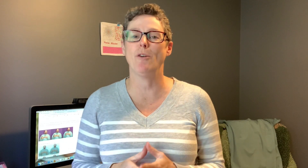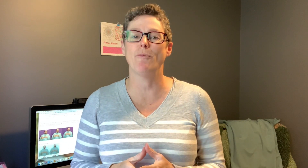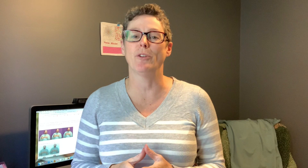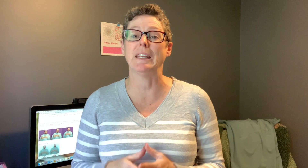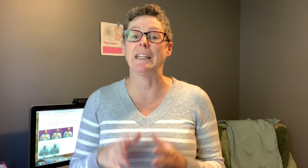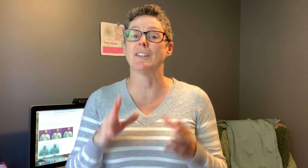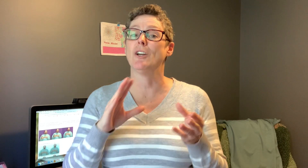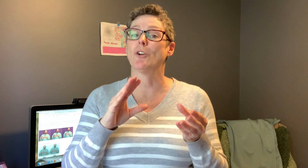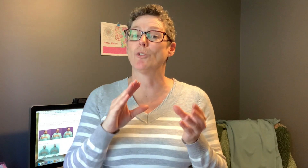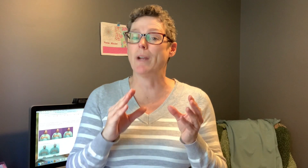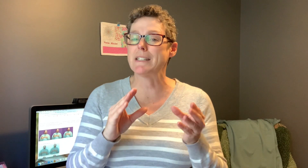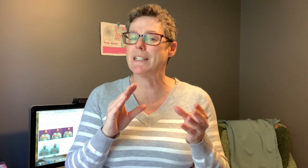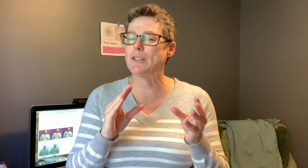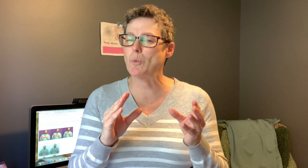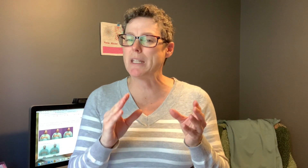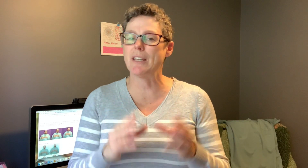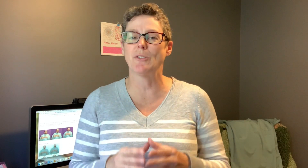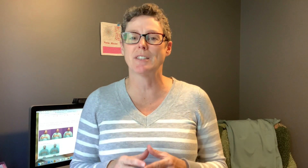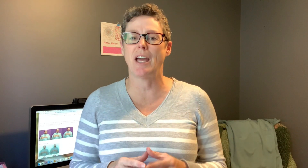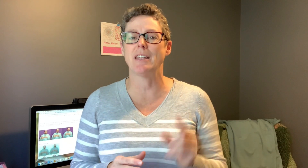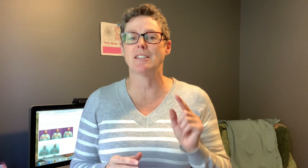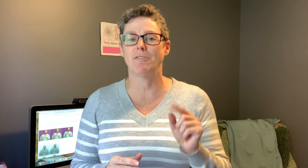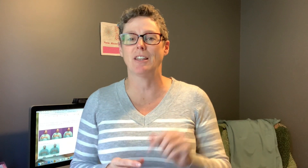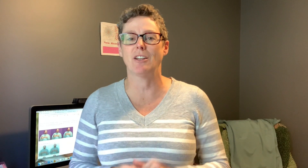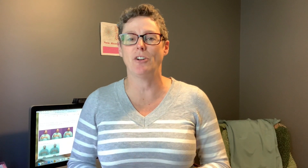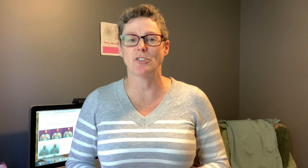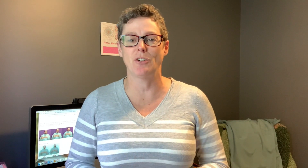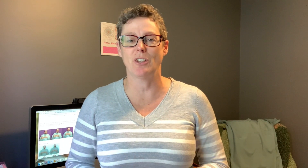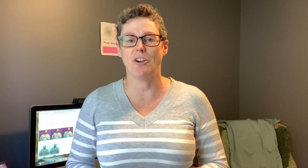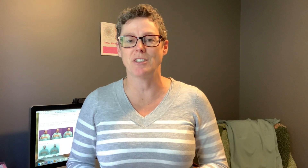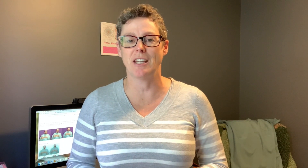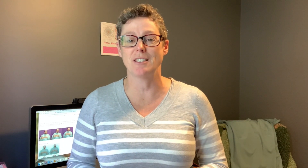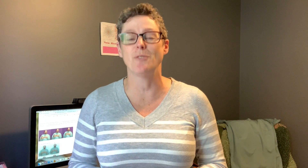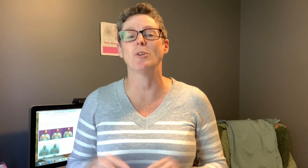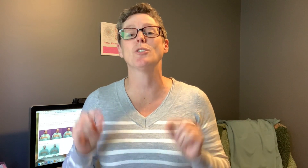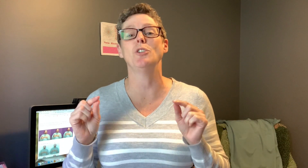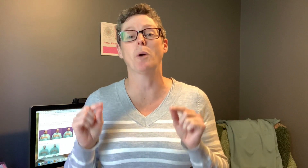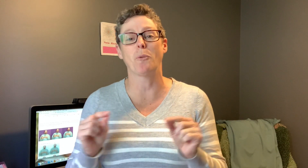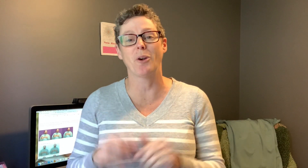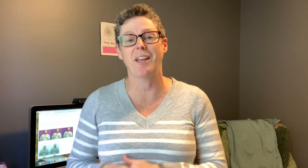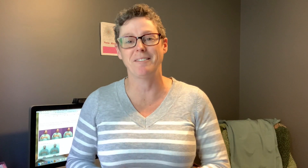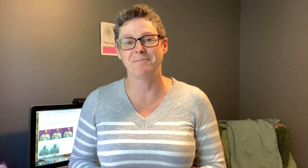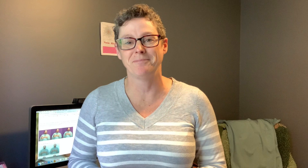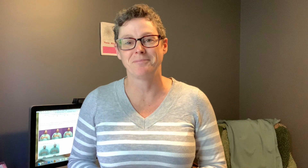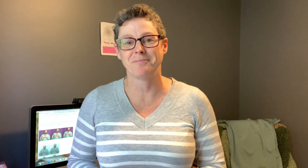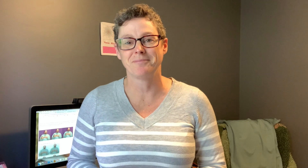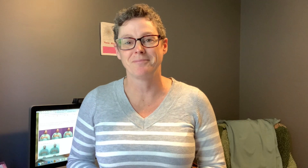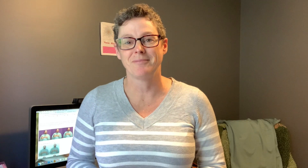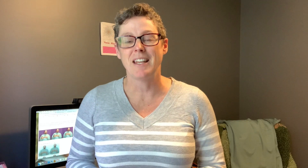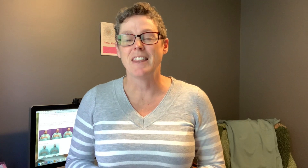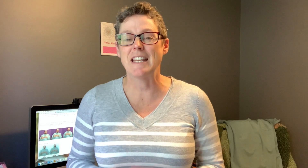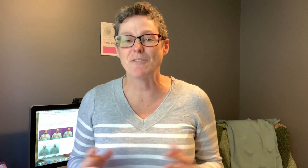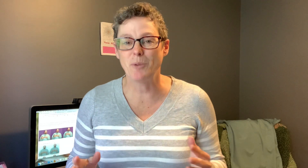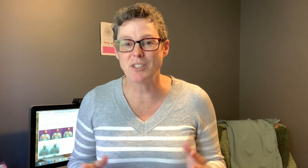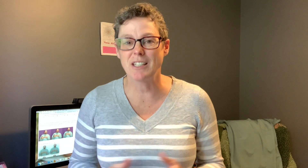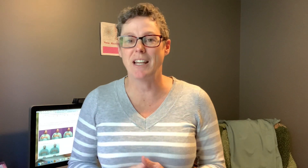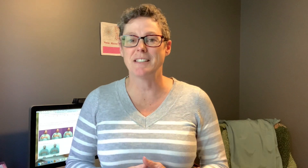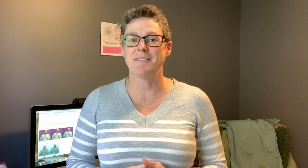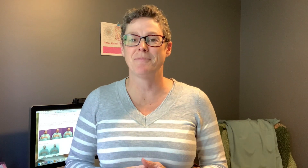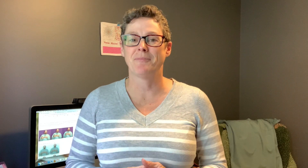helpful in correcting and tweaking those signs to fit the culture and the context in which you are working. Thanks for watching, guys.